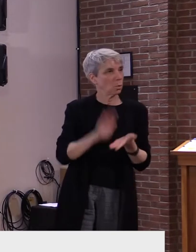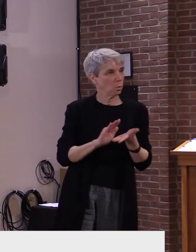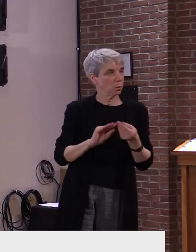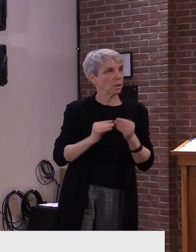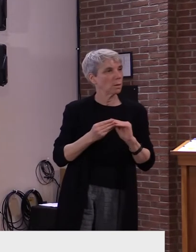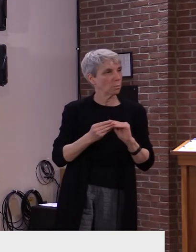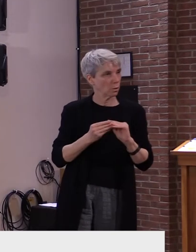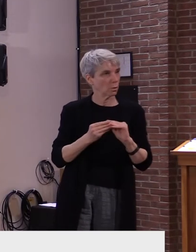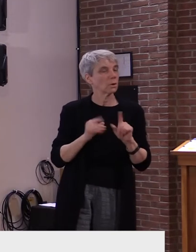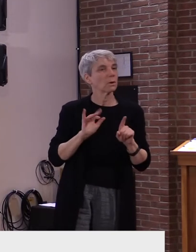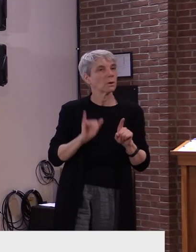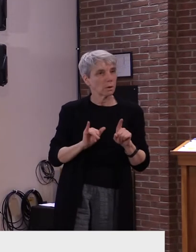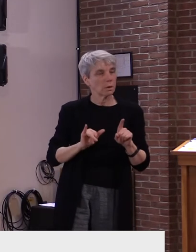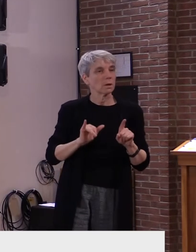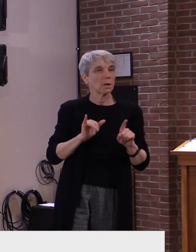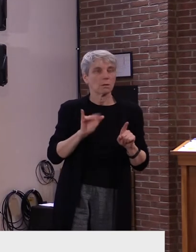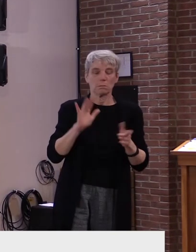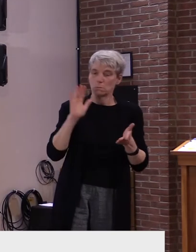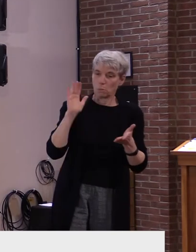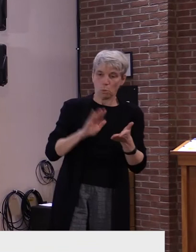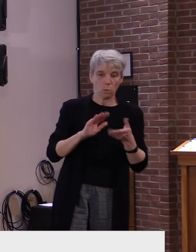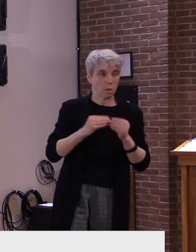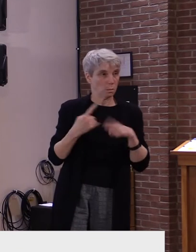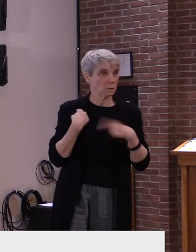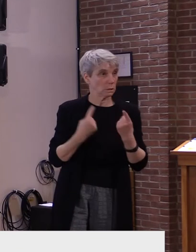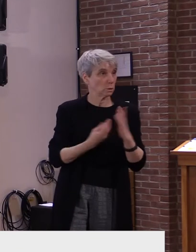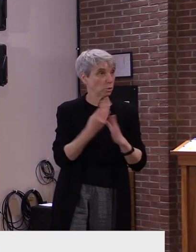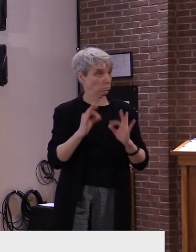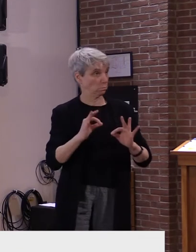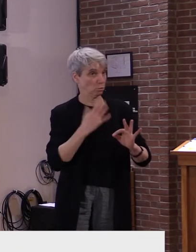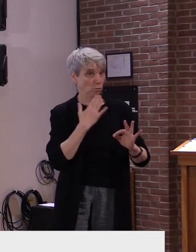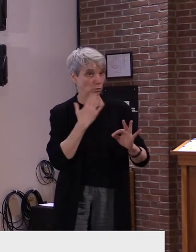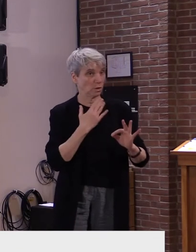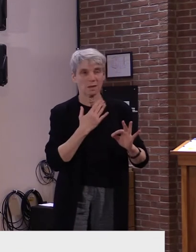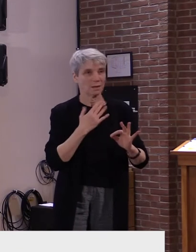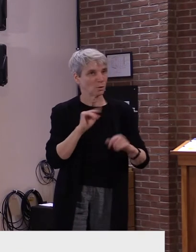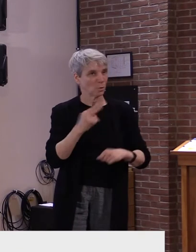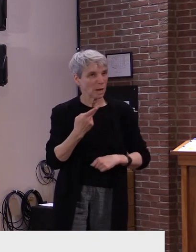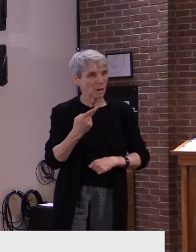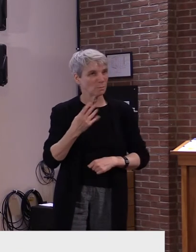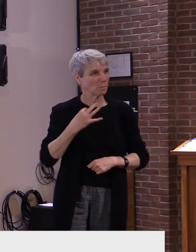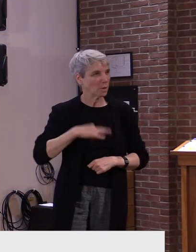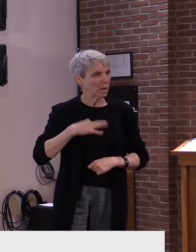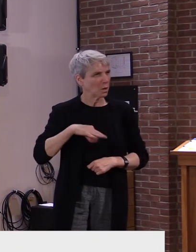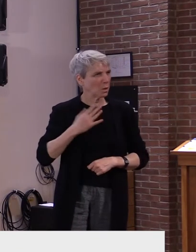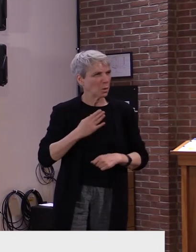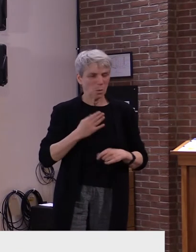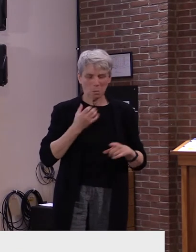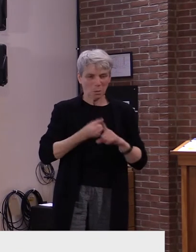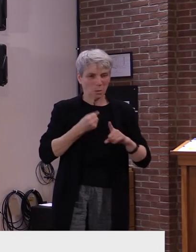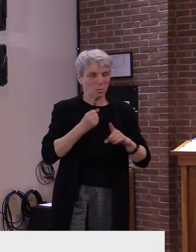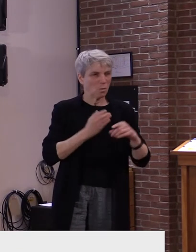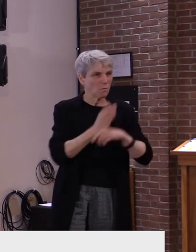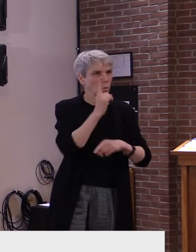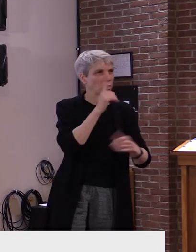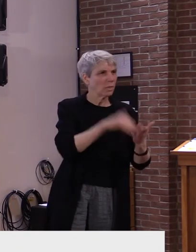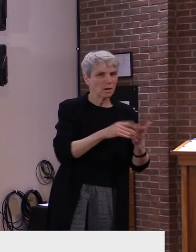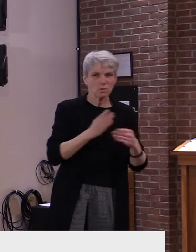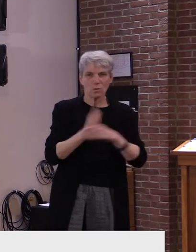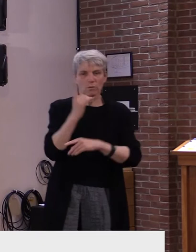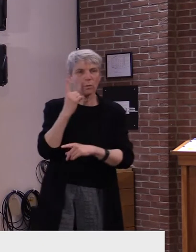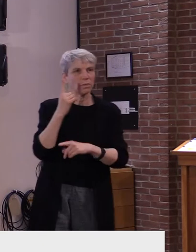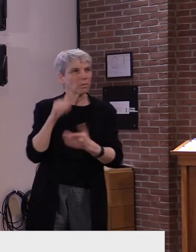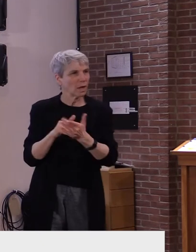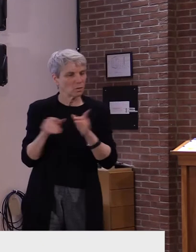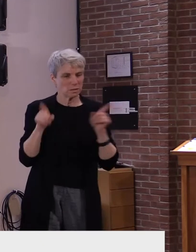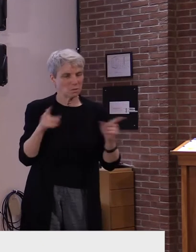highest weeks we've had since the spring but look at new hampshire and maine who both had over a thousand cases this week and have seen considerable growth